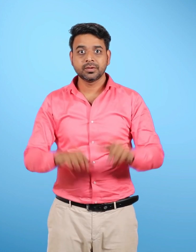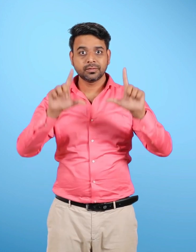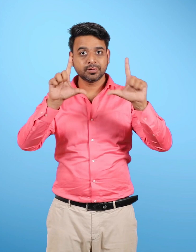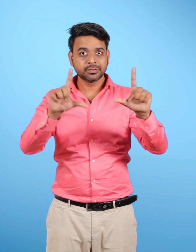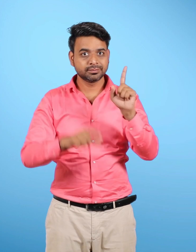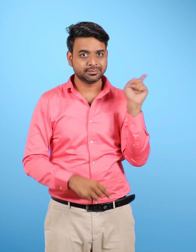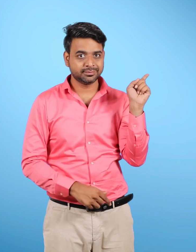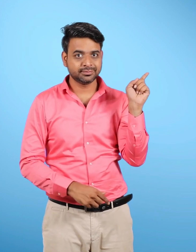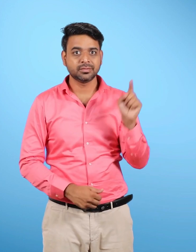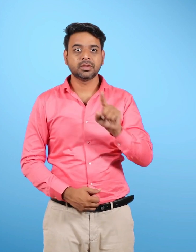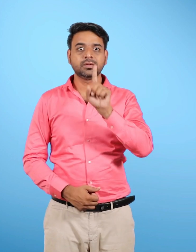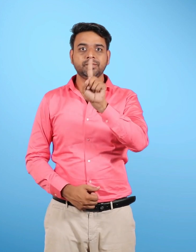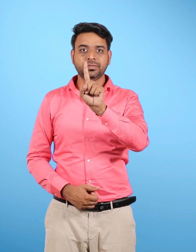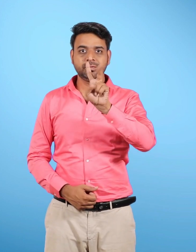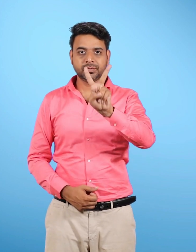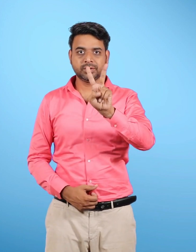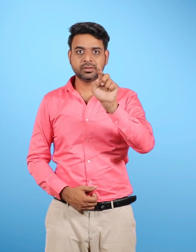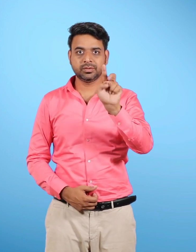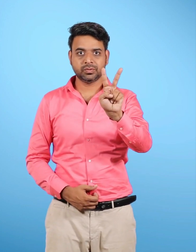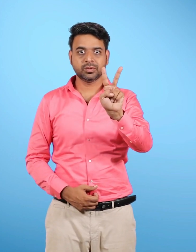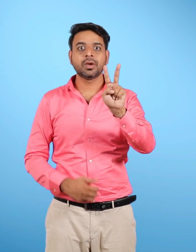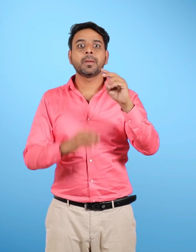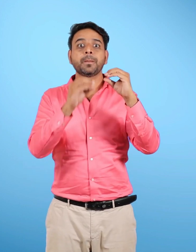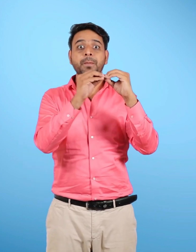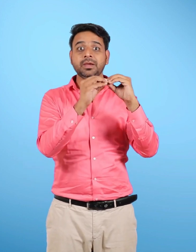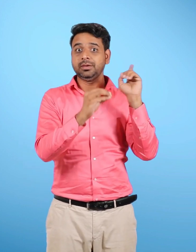As shown in figure 12.2b.